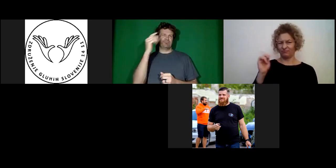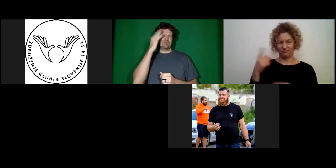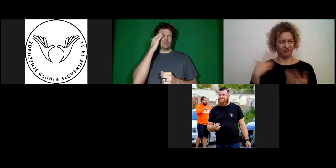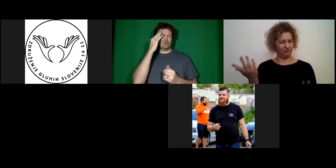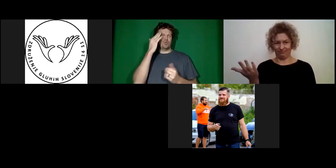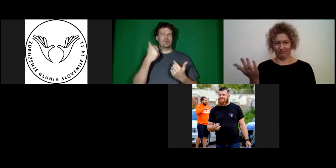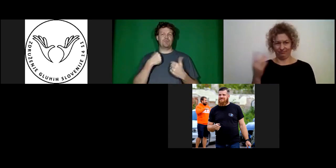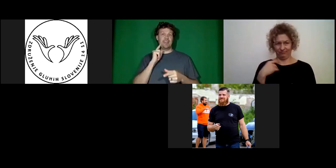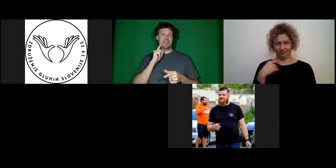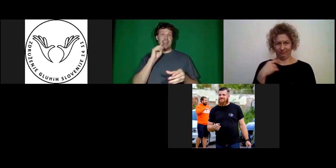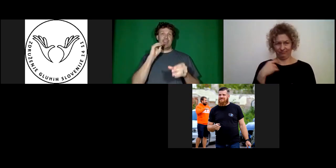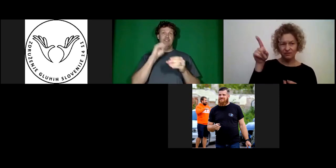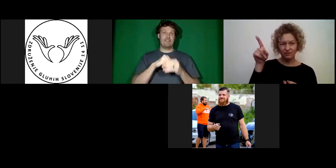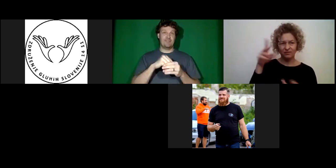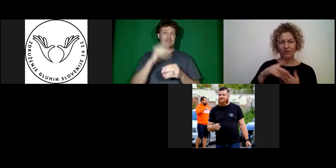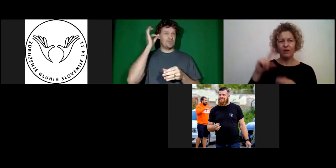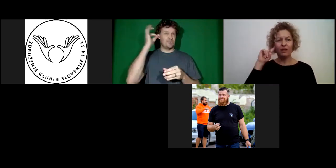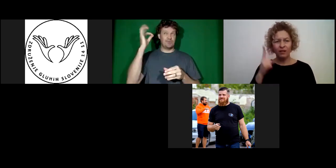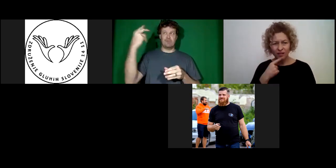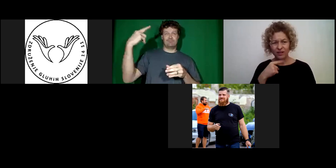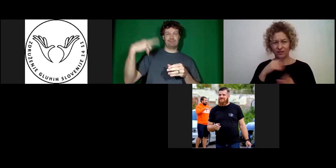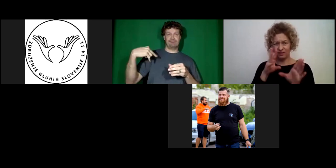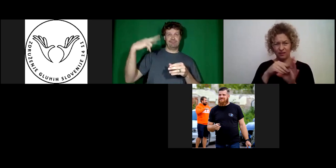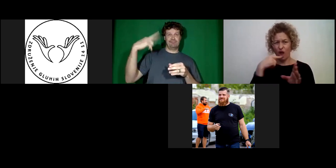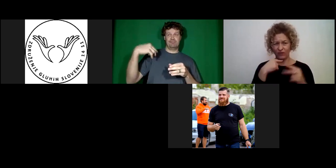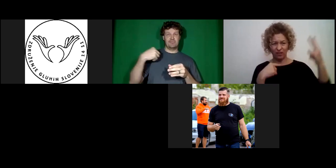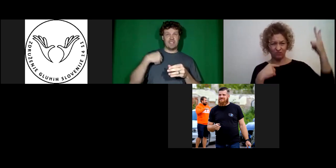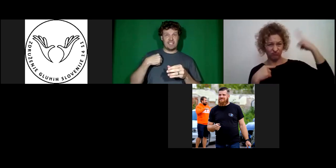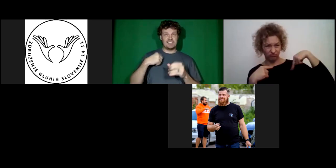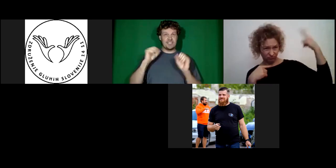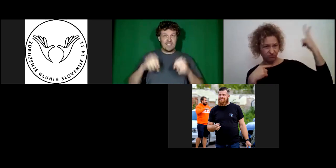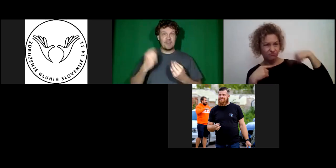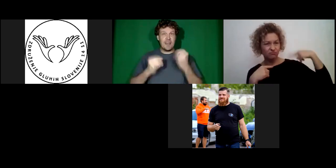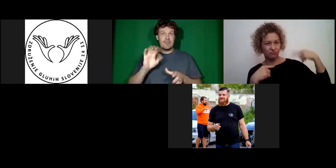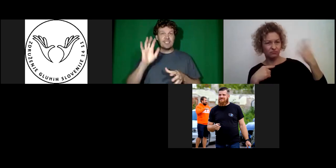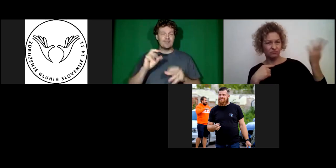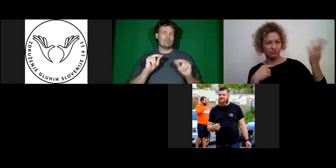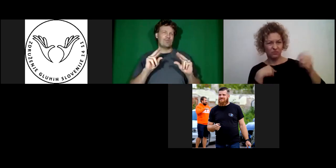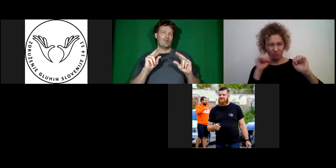And initially I didn't believe him. Because, you know, as the only deaf person,